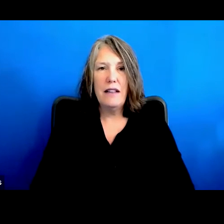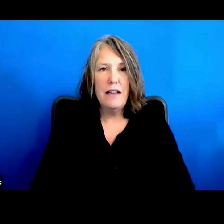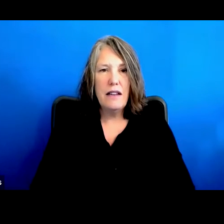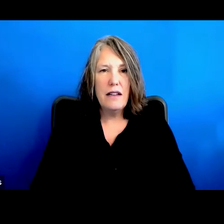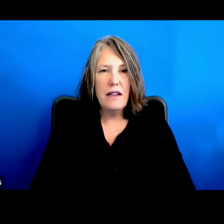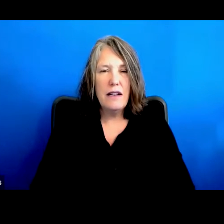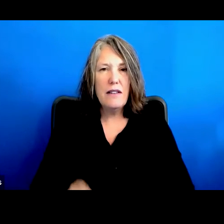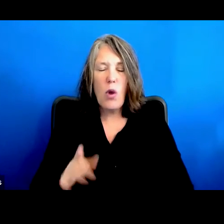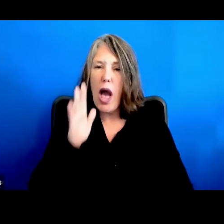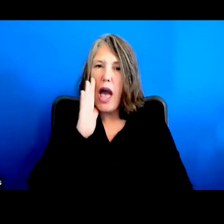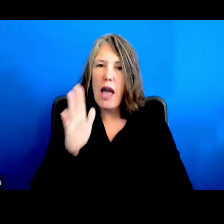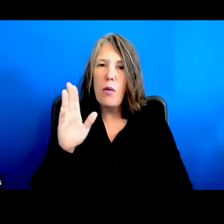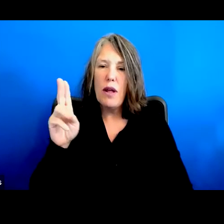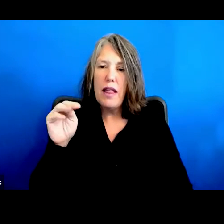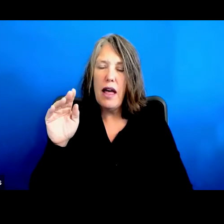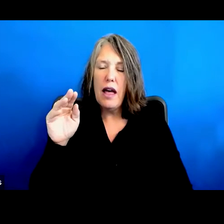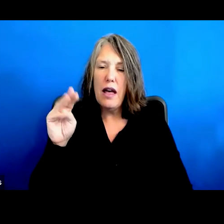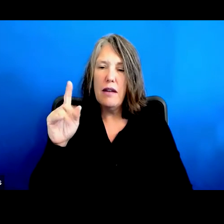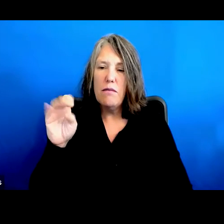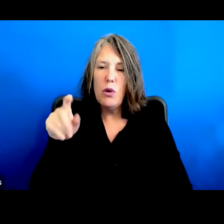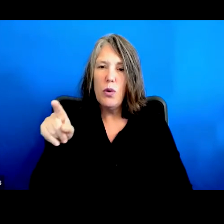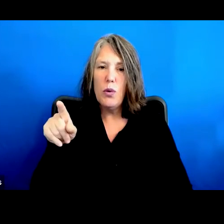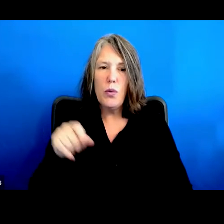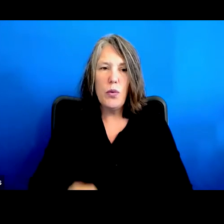to unmute you so that you can ask your question.